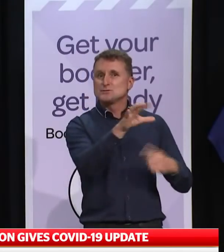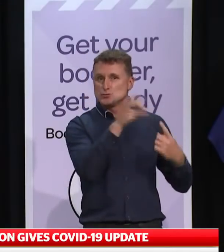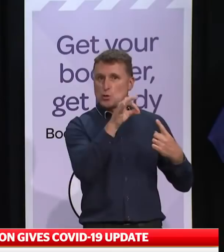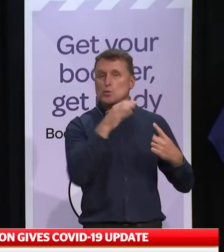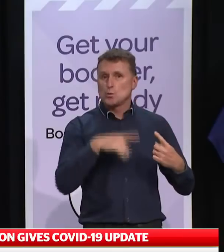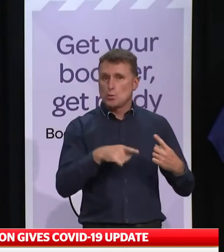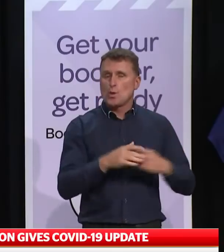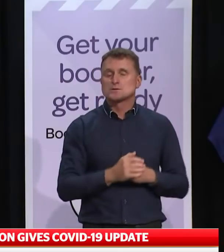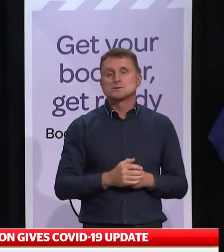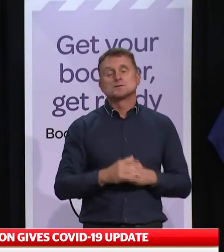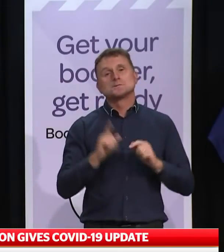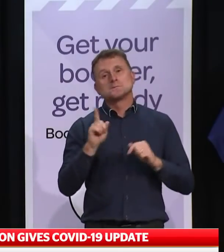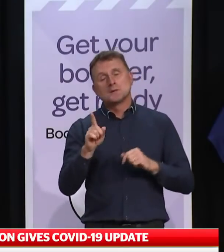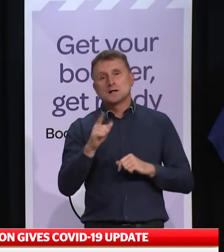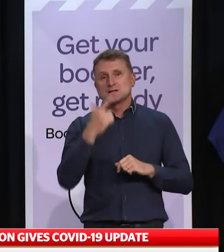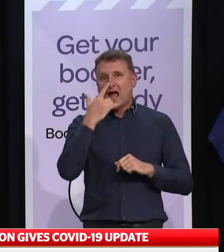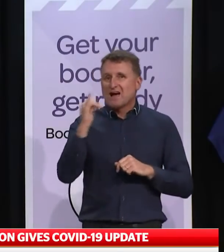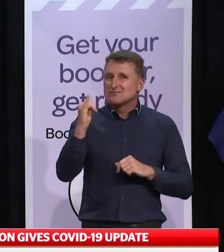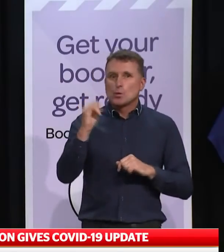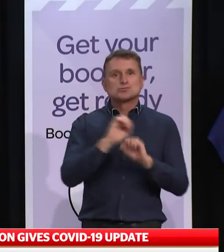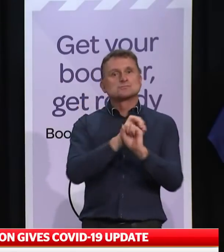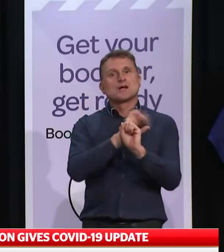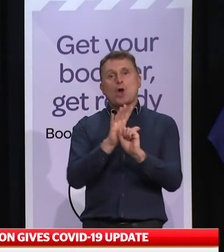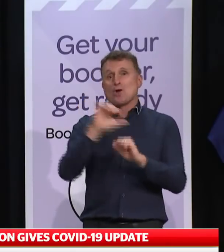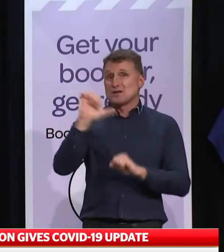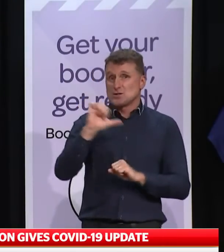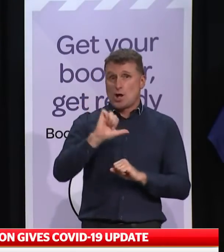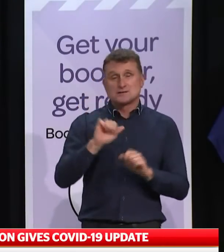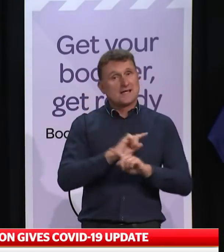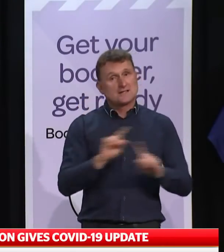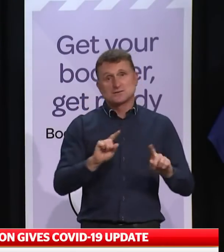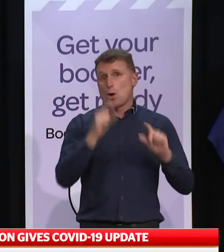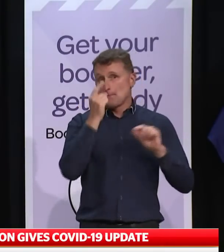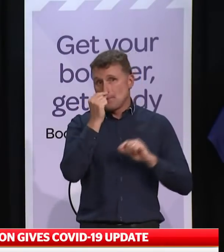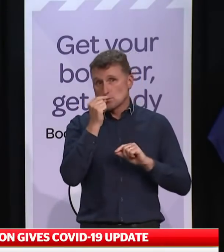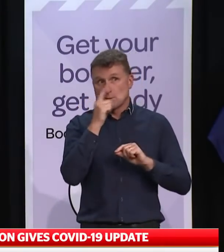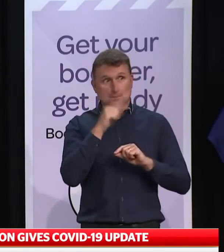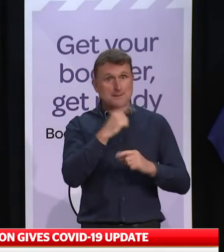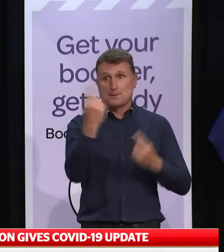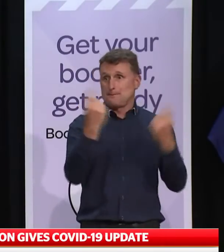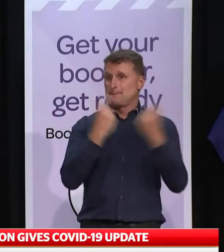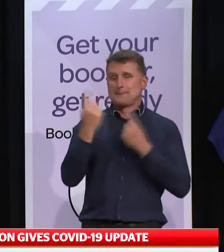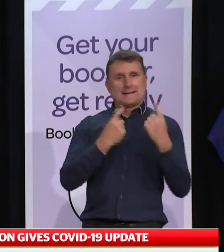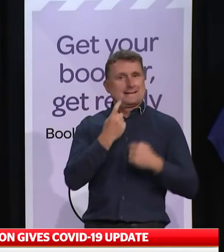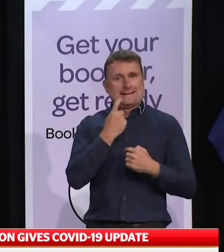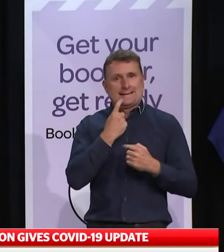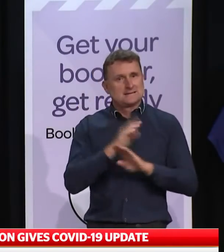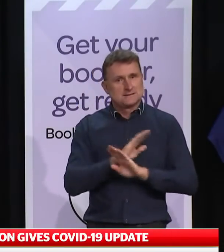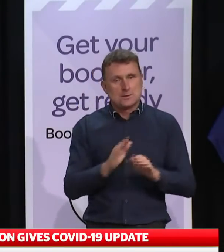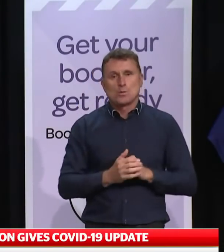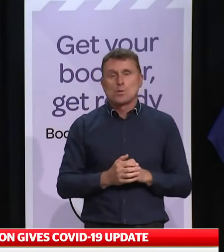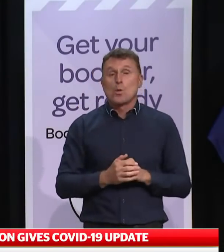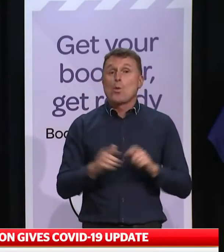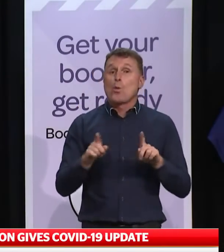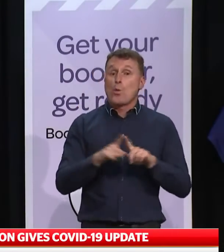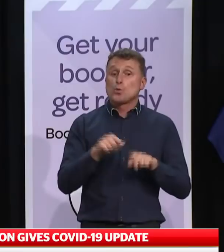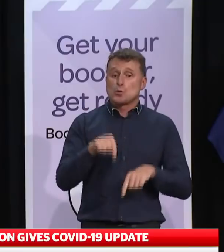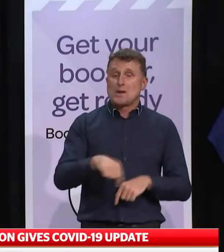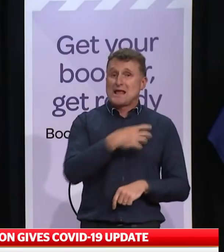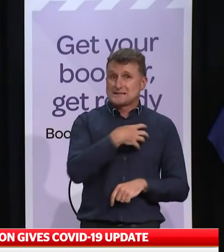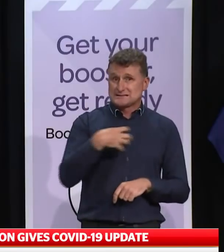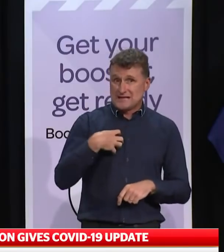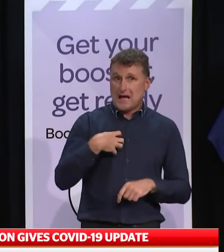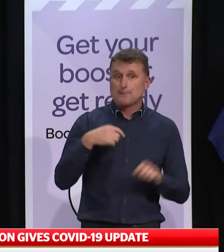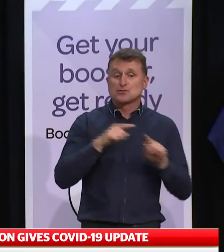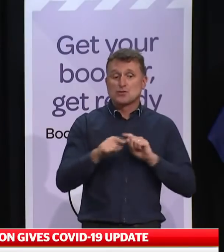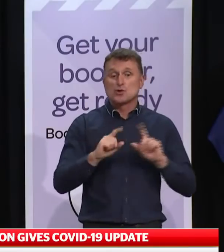Unfortunately, during COVID-19, that's not been possible. The government's taken the view, and I think most New Zealanders have endorsed the view, that we should do